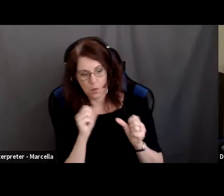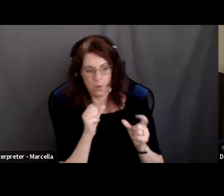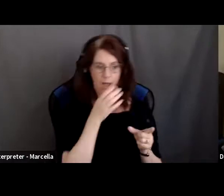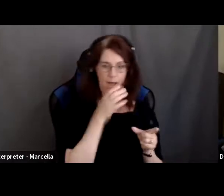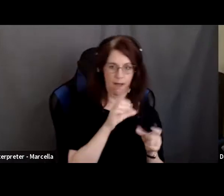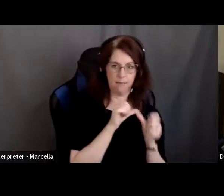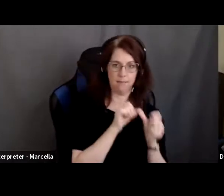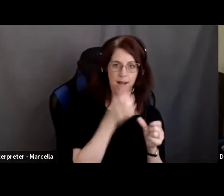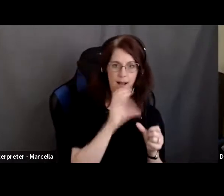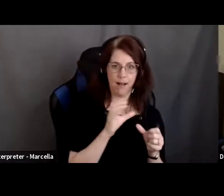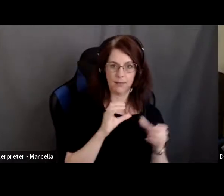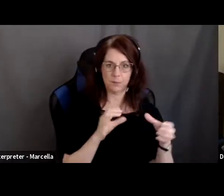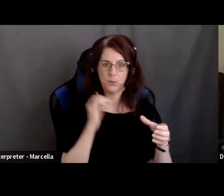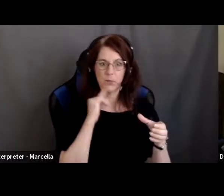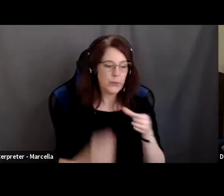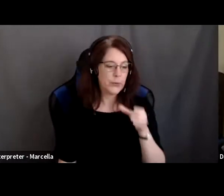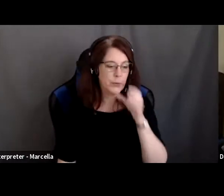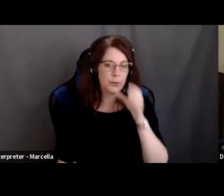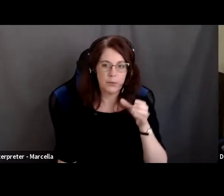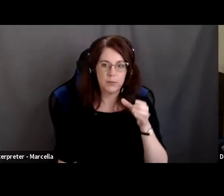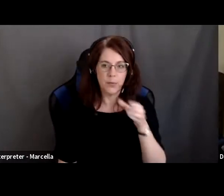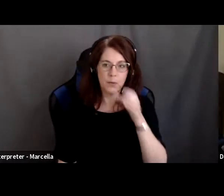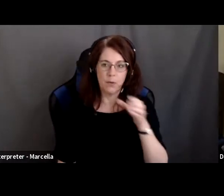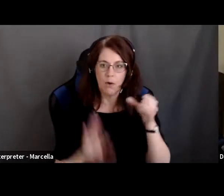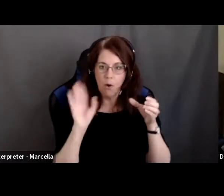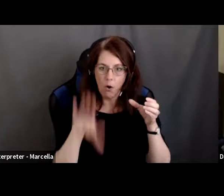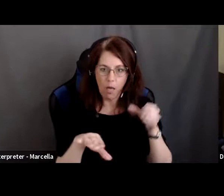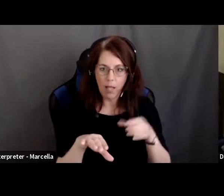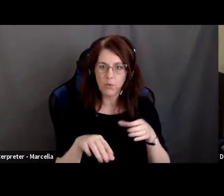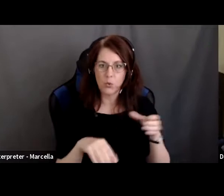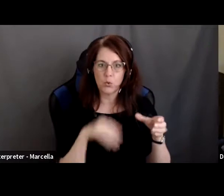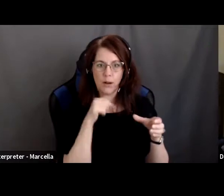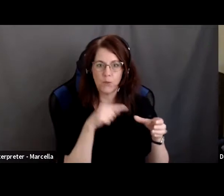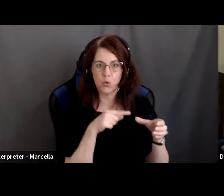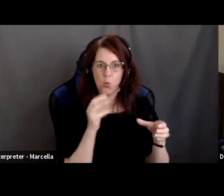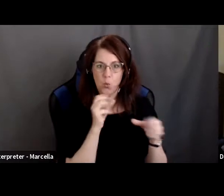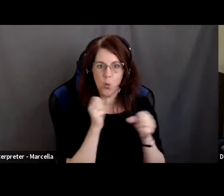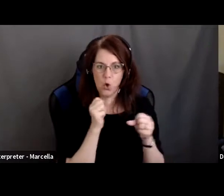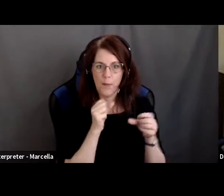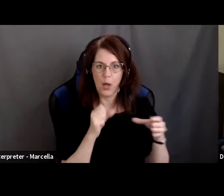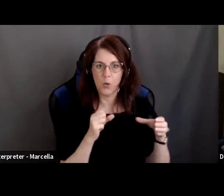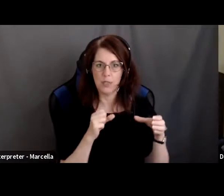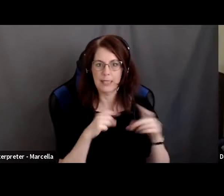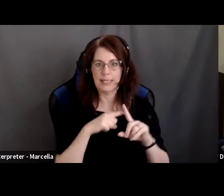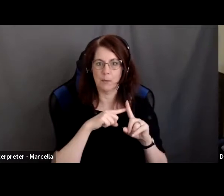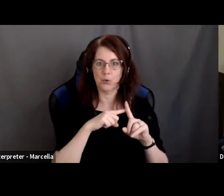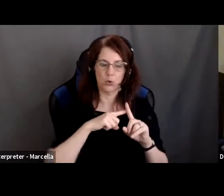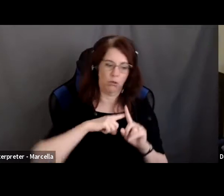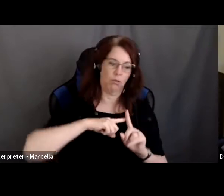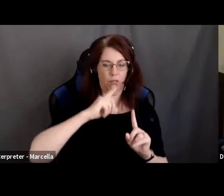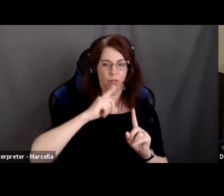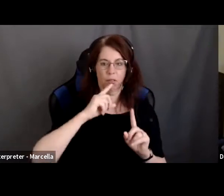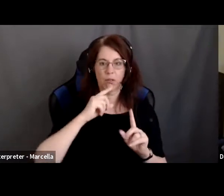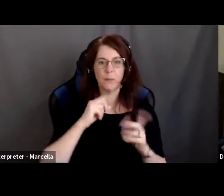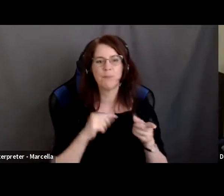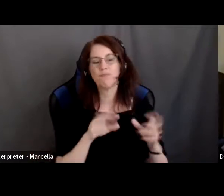so that if you are going to be sipping on that throughout the afternoon, you don't have to worry about something being too warm. This